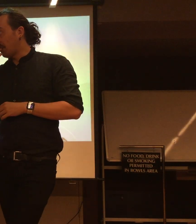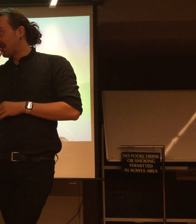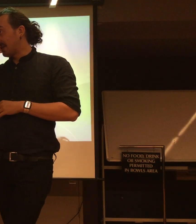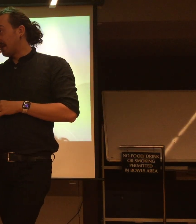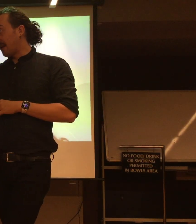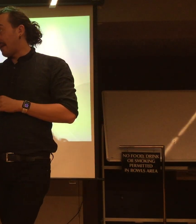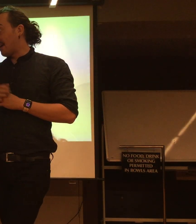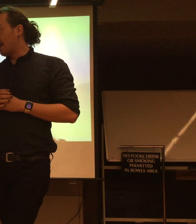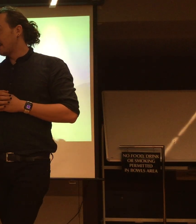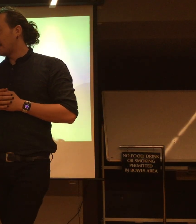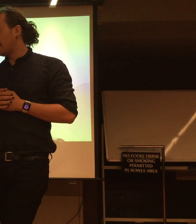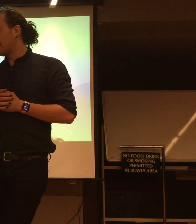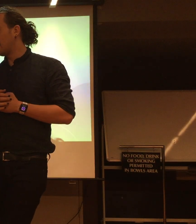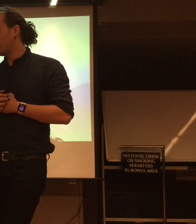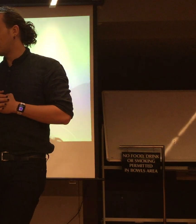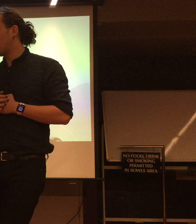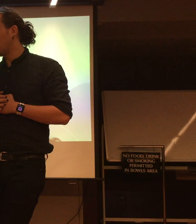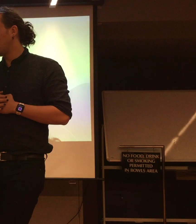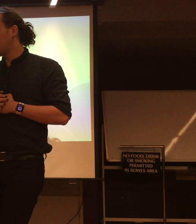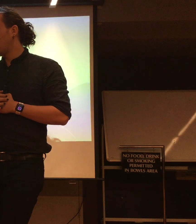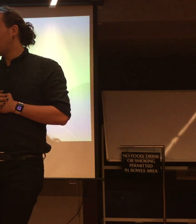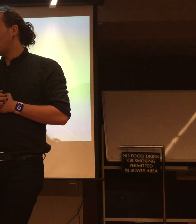I do have a question about